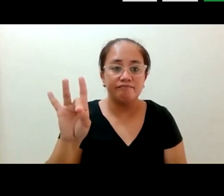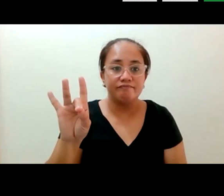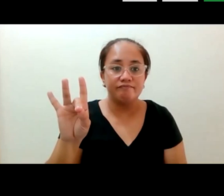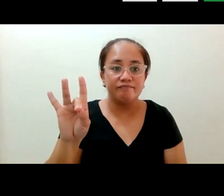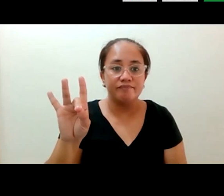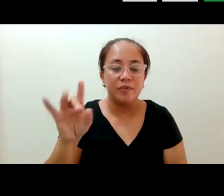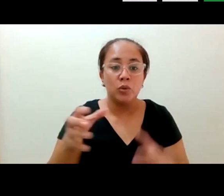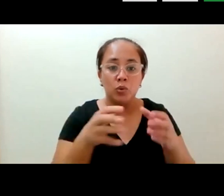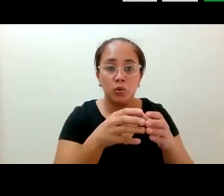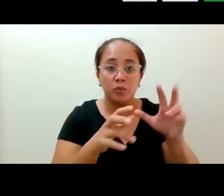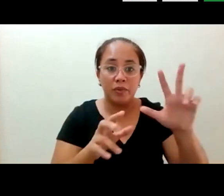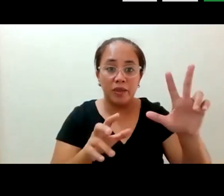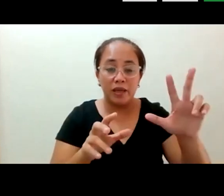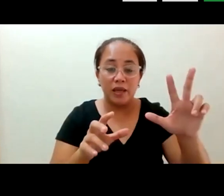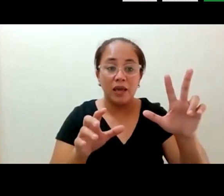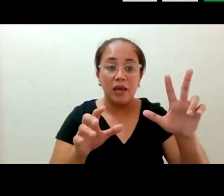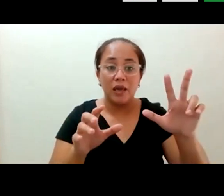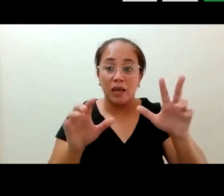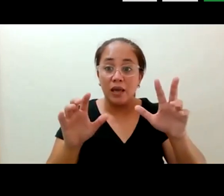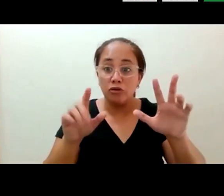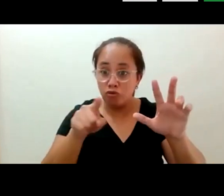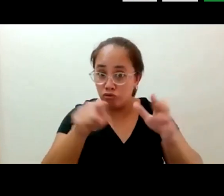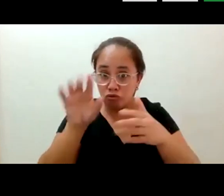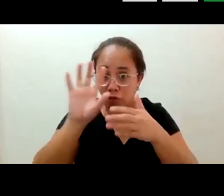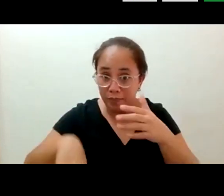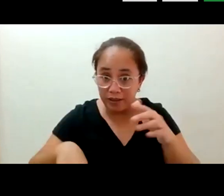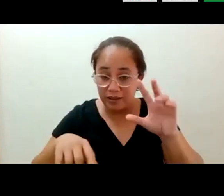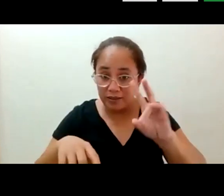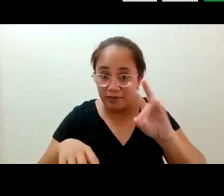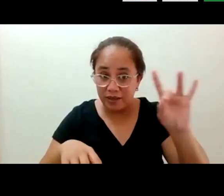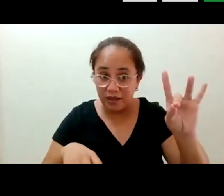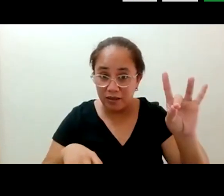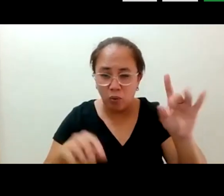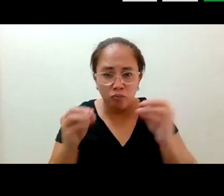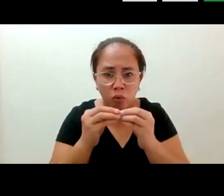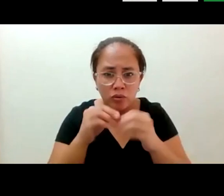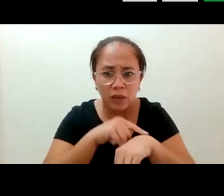group 3 finished 7 and 8, okay? Or you need some more time?